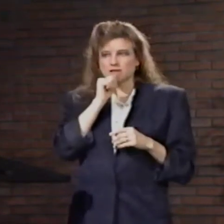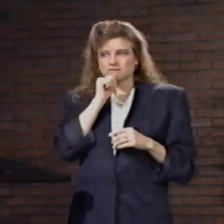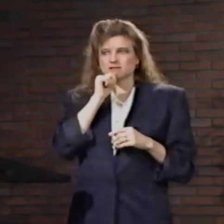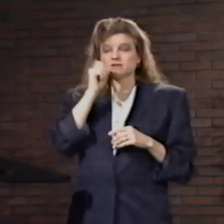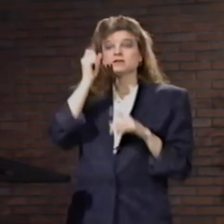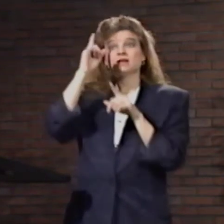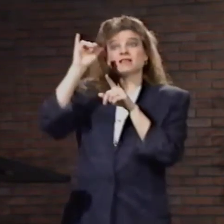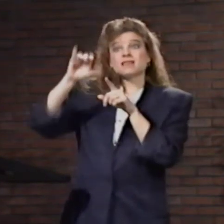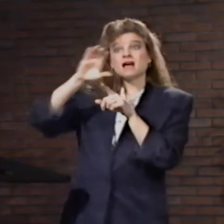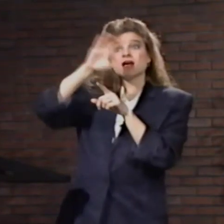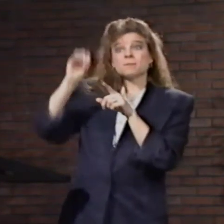entity.